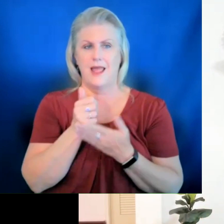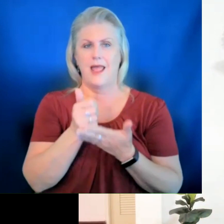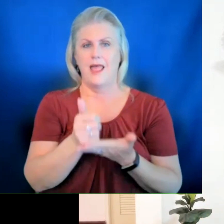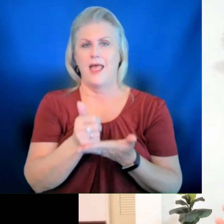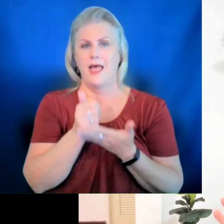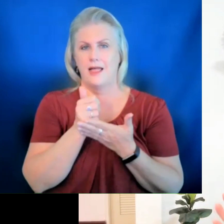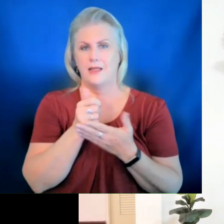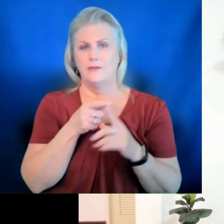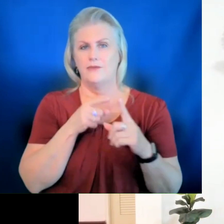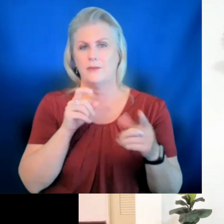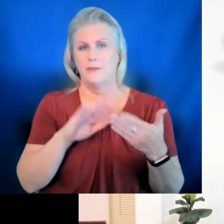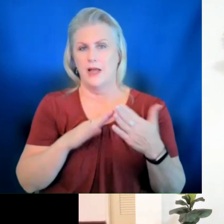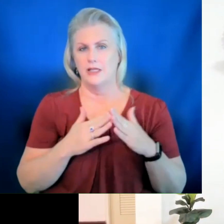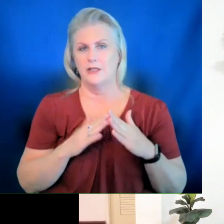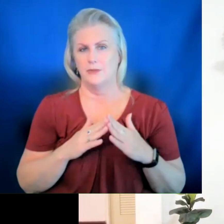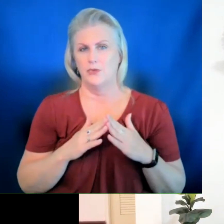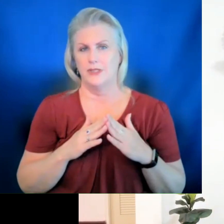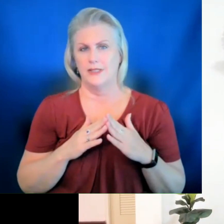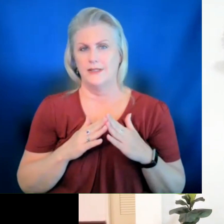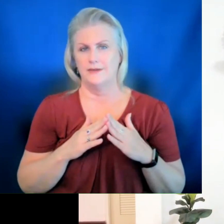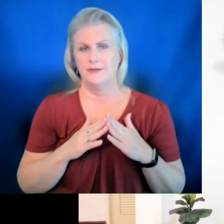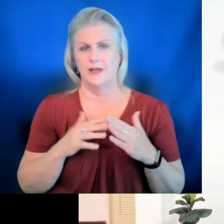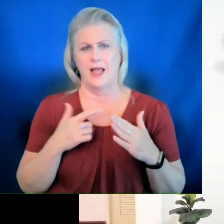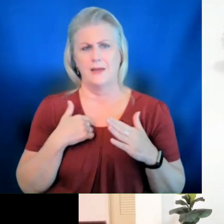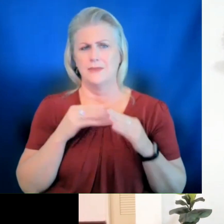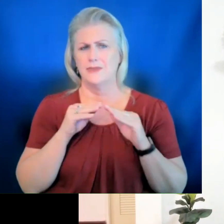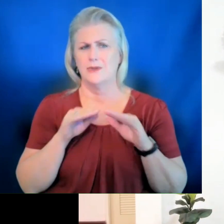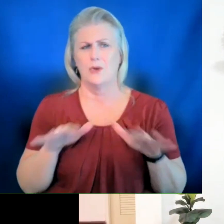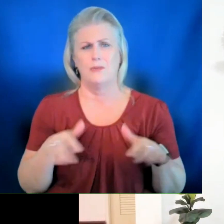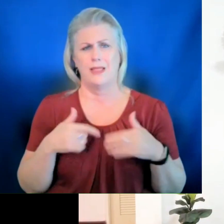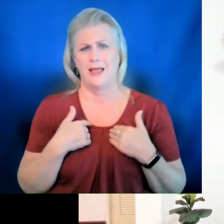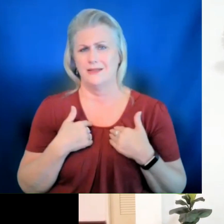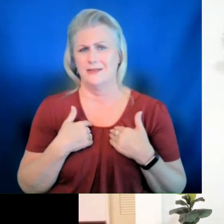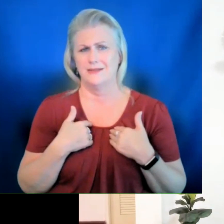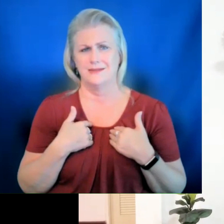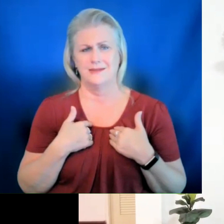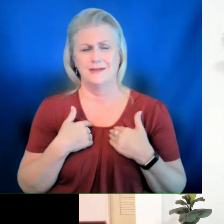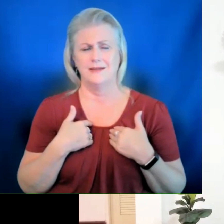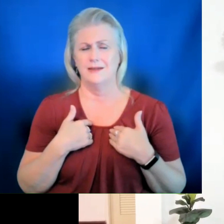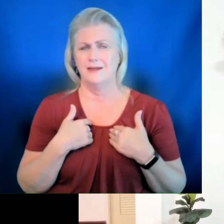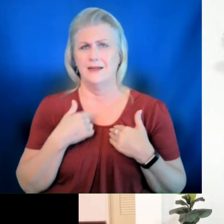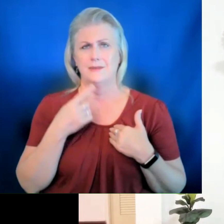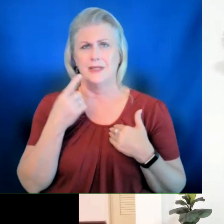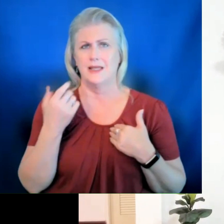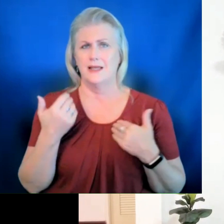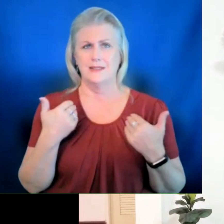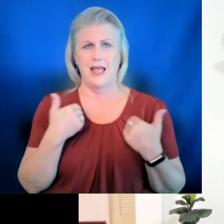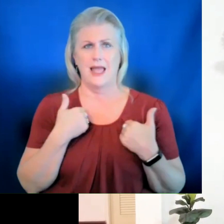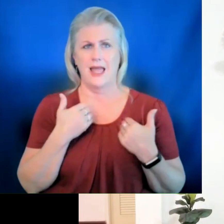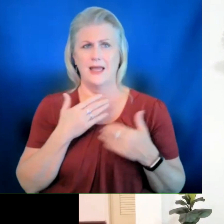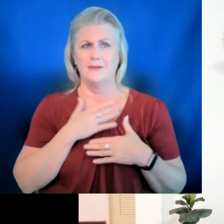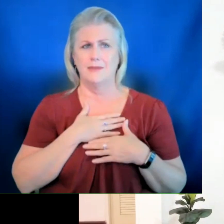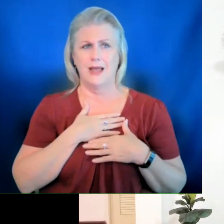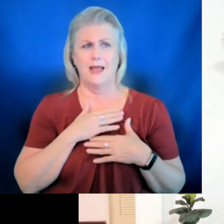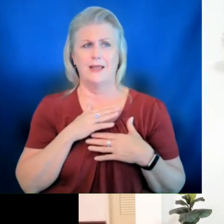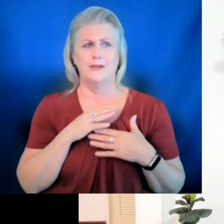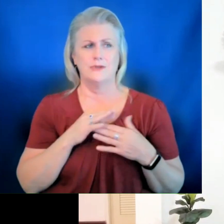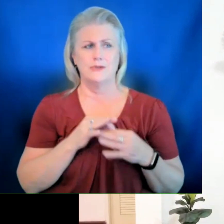so blessed because I had my soul family in